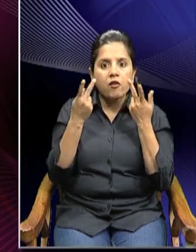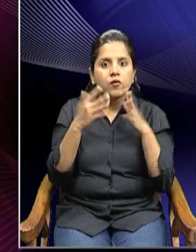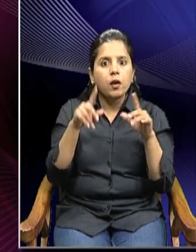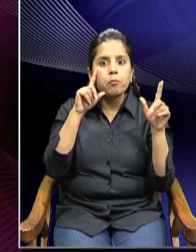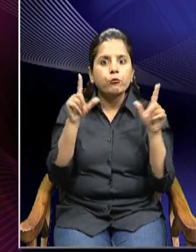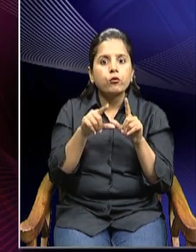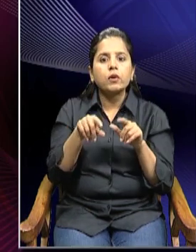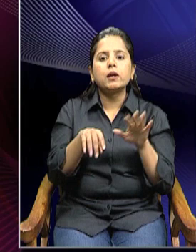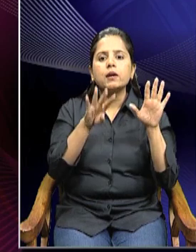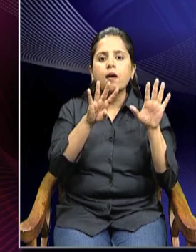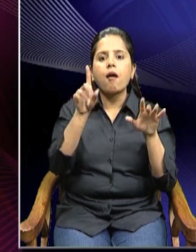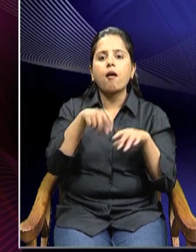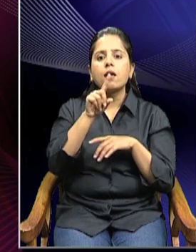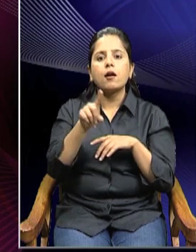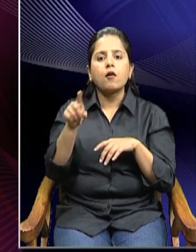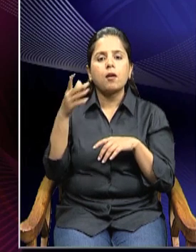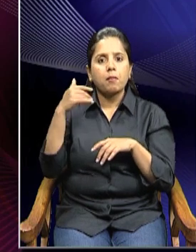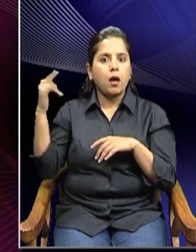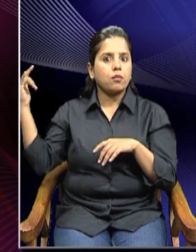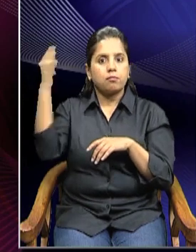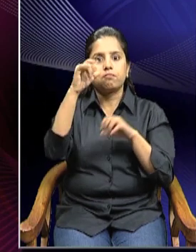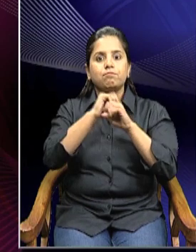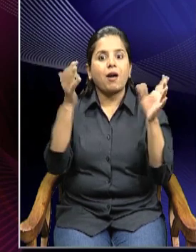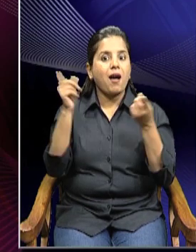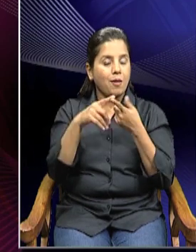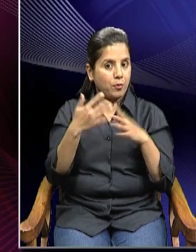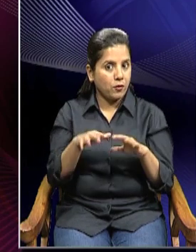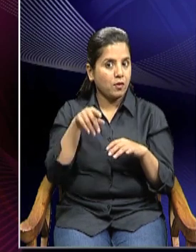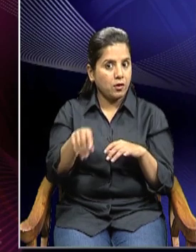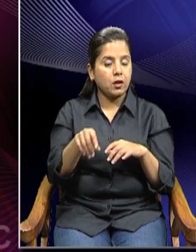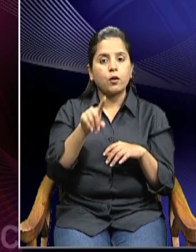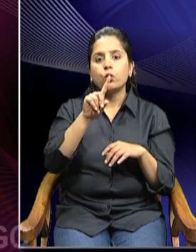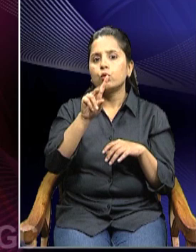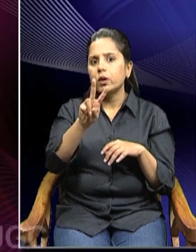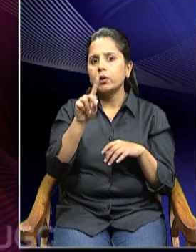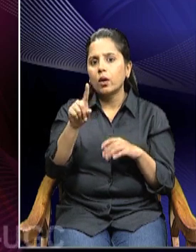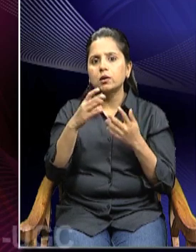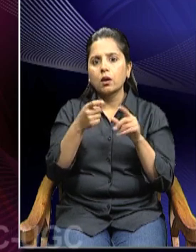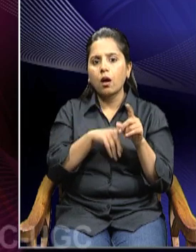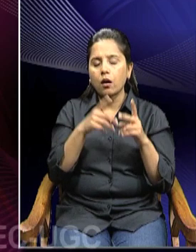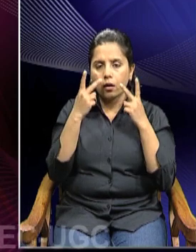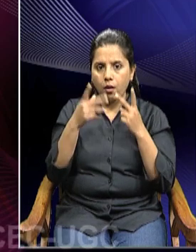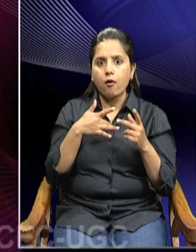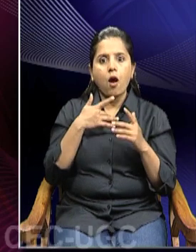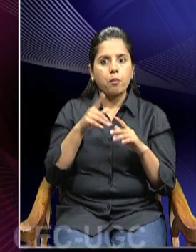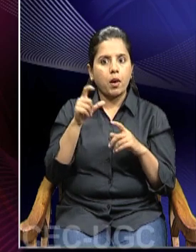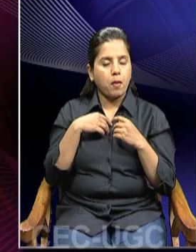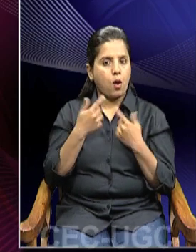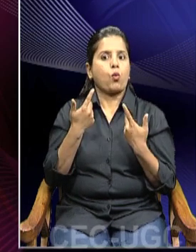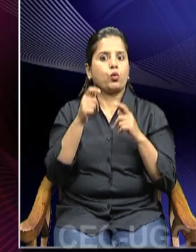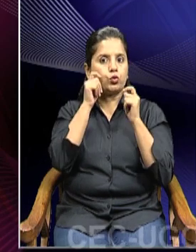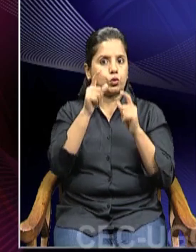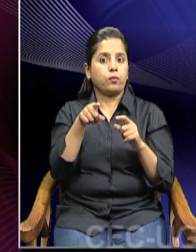the 9/11 attacks at the beginning of 21st century, when there was